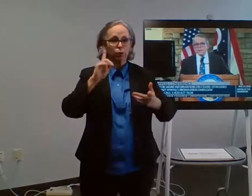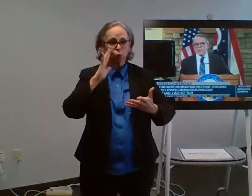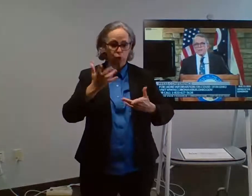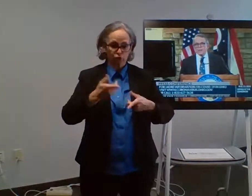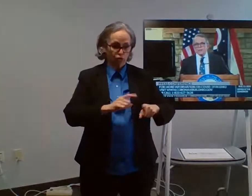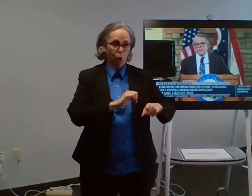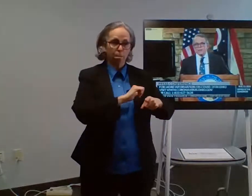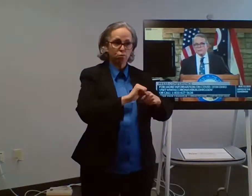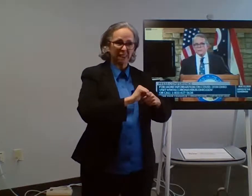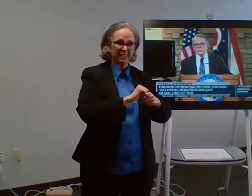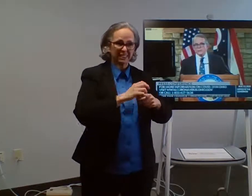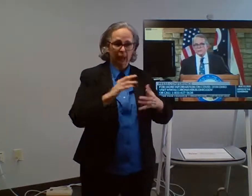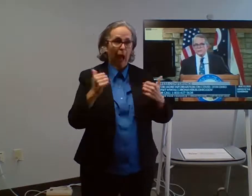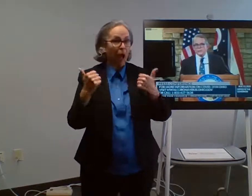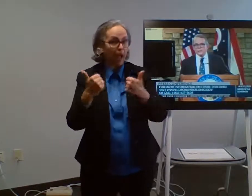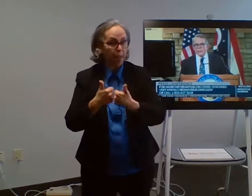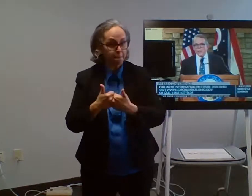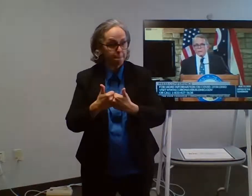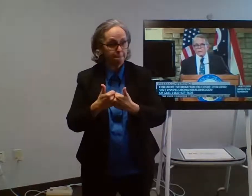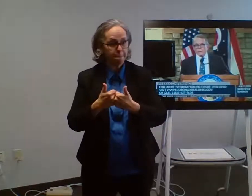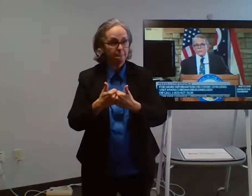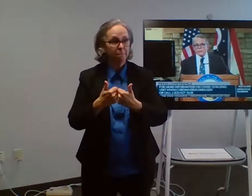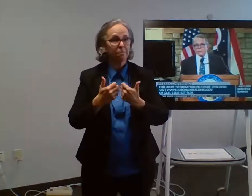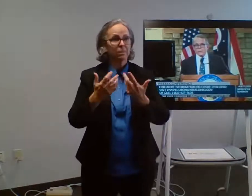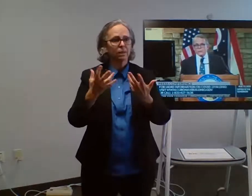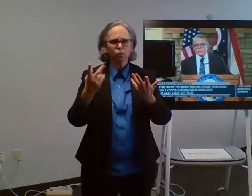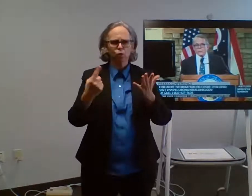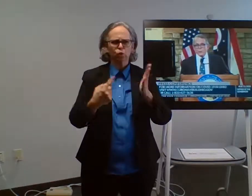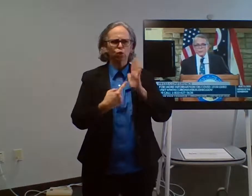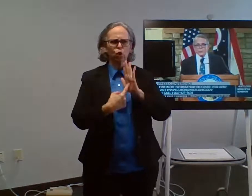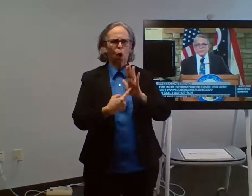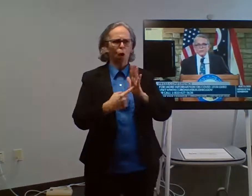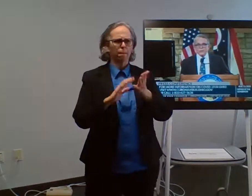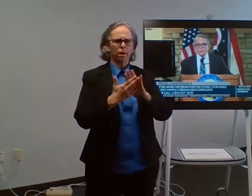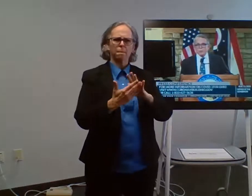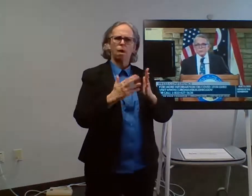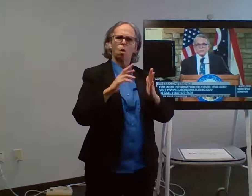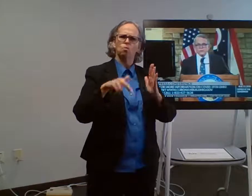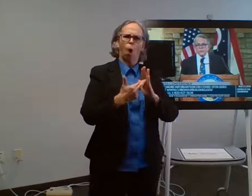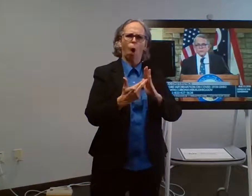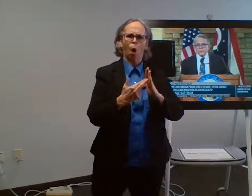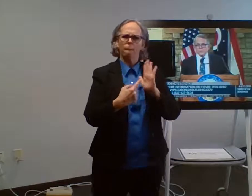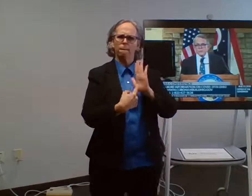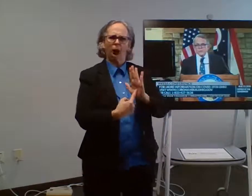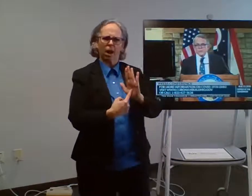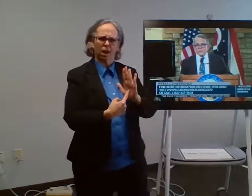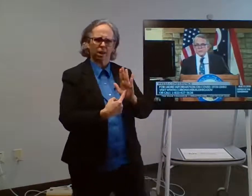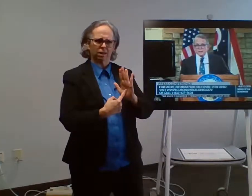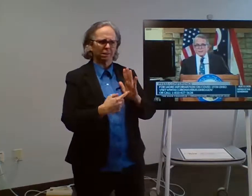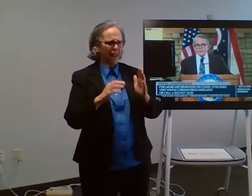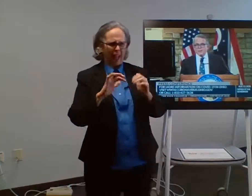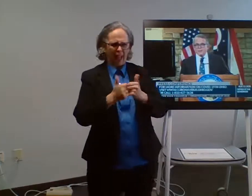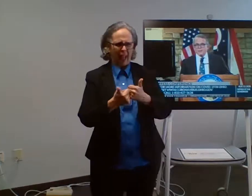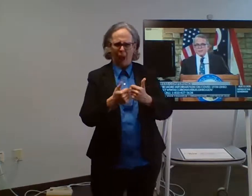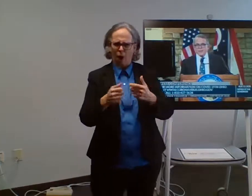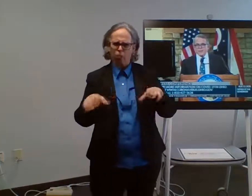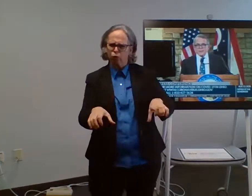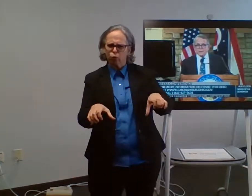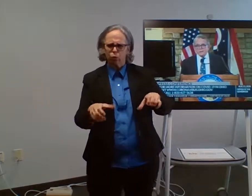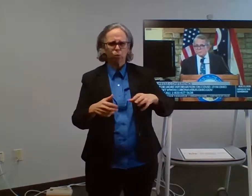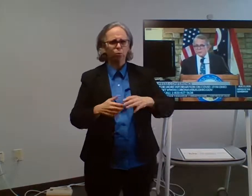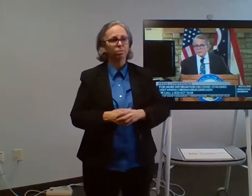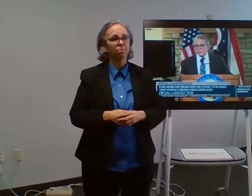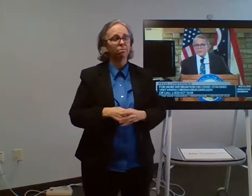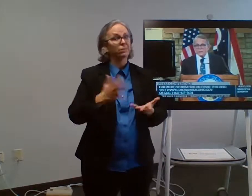game, to impress upon their athletes, young men and women, the importance of keeping a distance